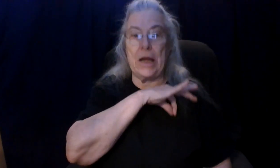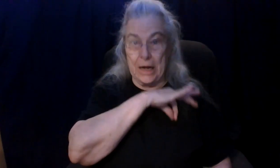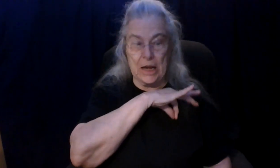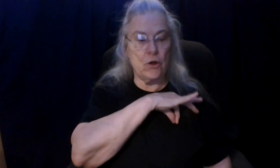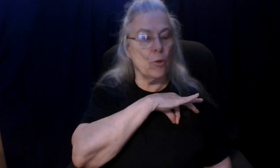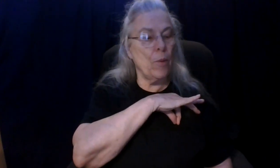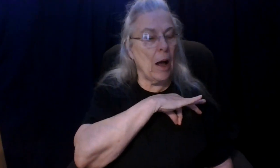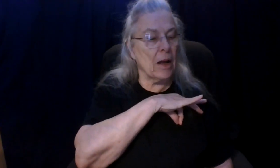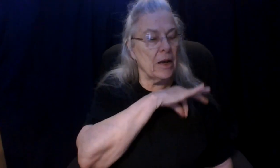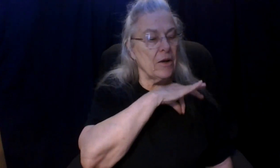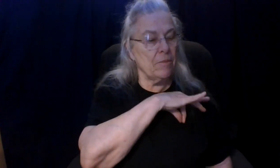in your pocket.